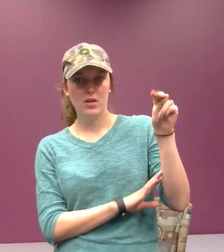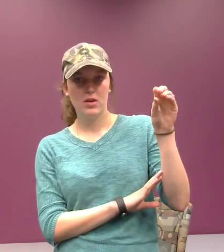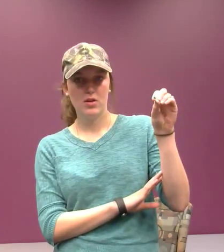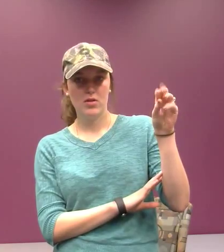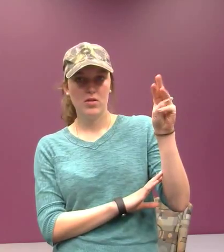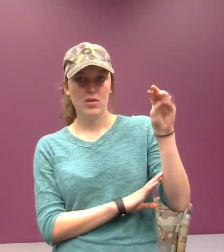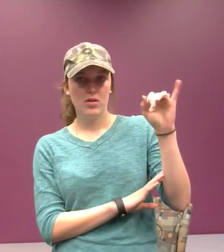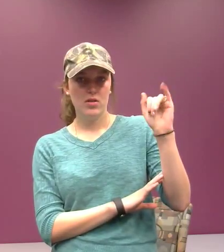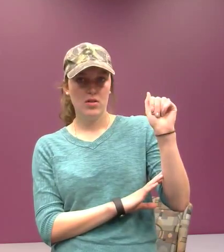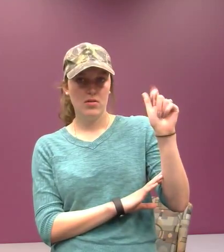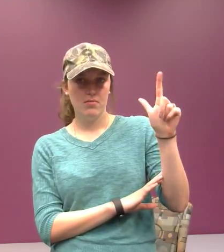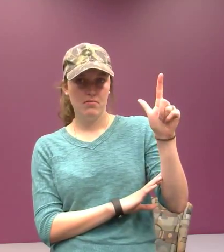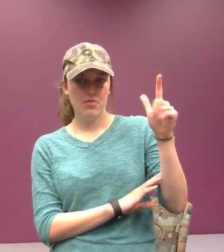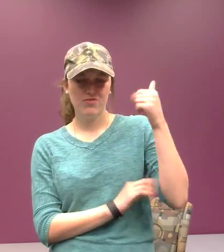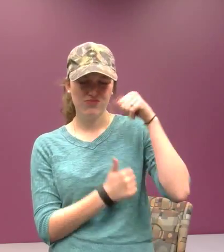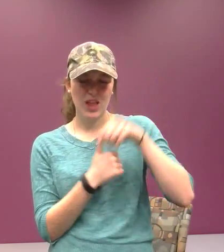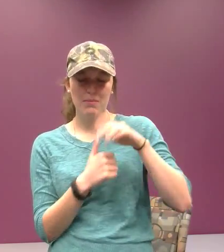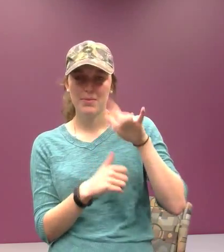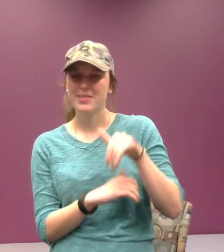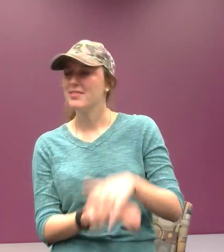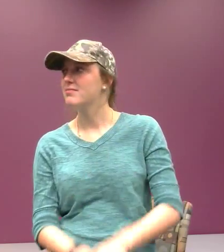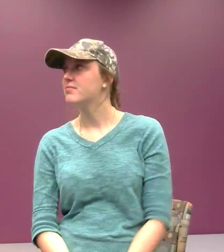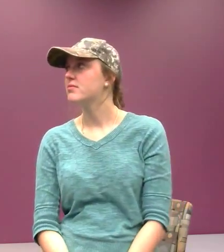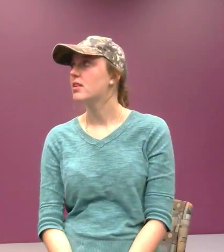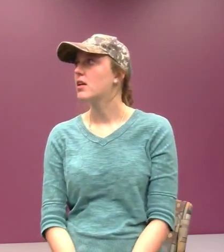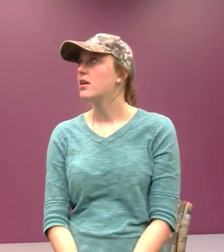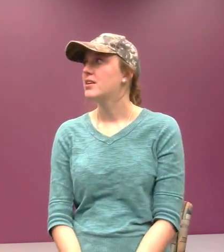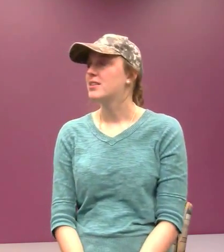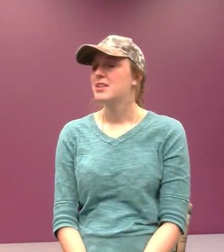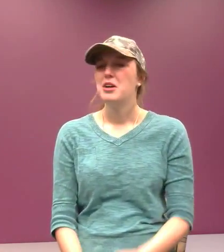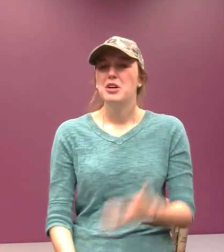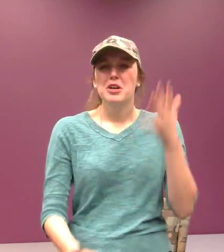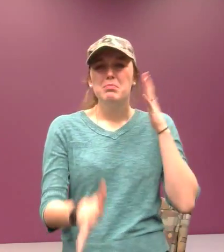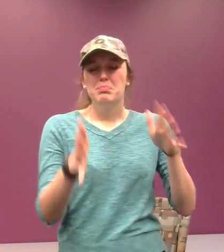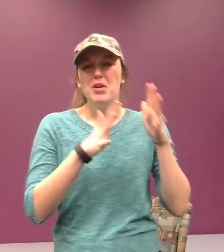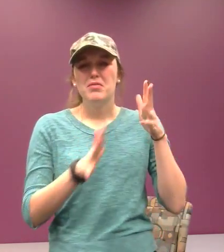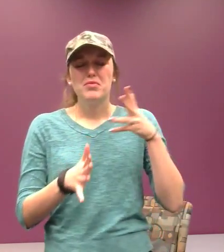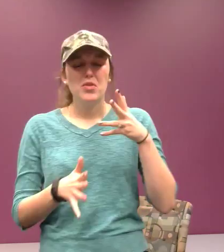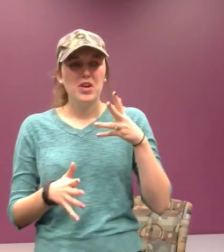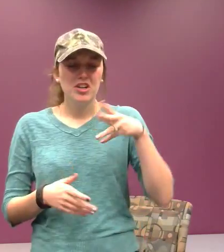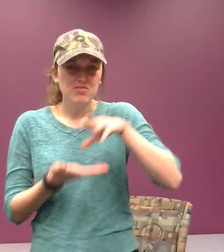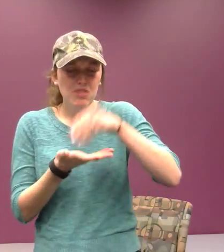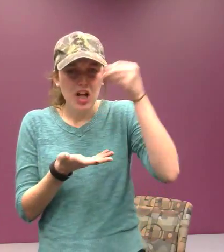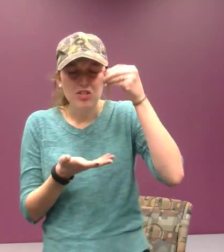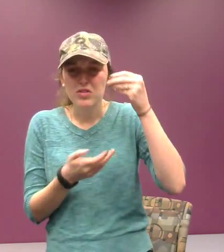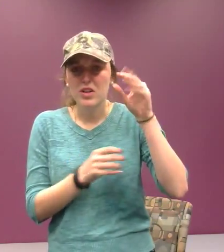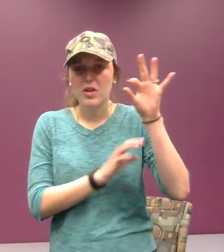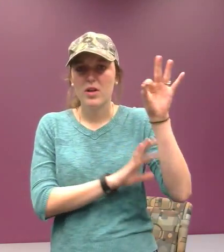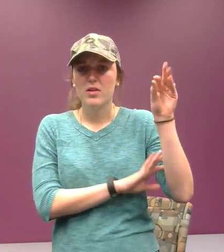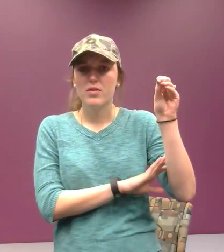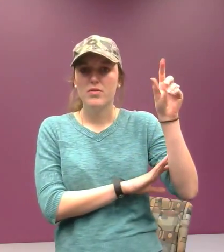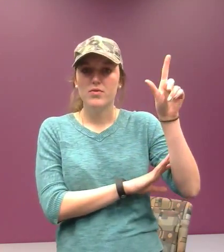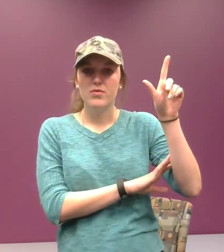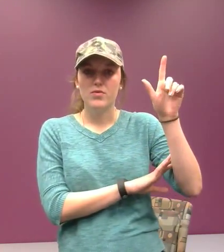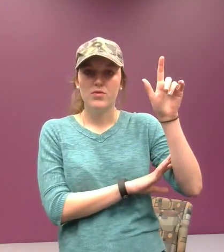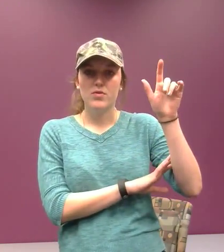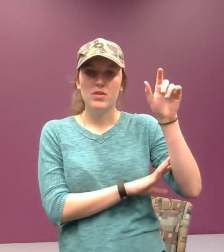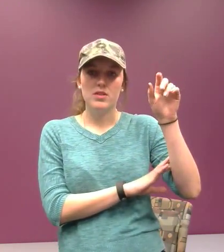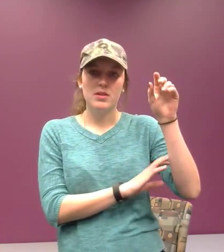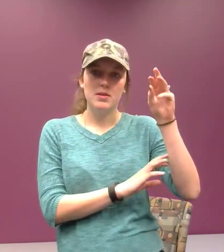And we talked before the tape went on about the FOIL method a little bit. And you can actually factor this, and this is going to be